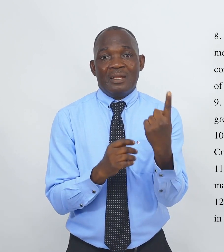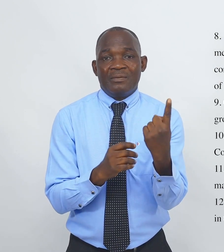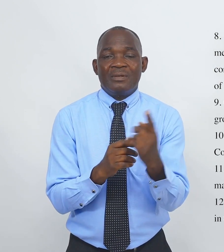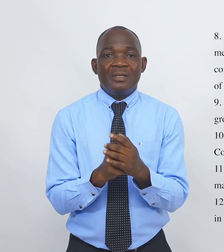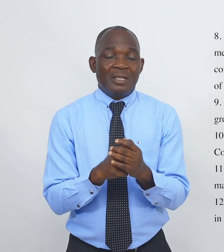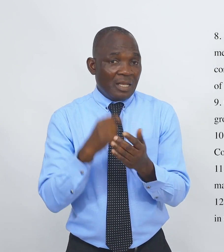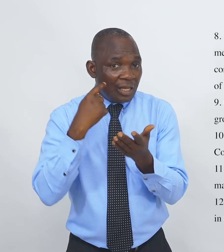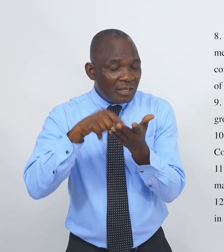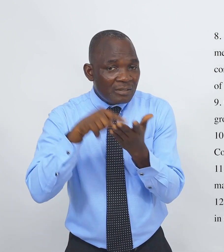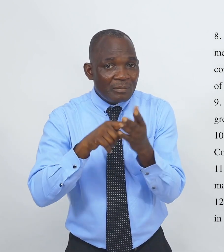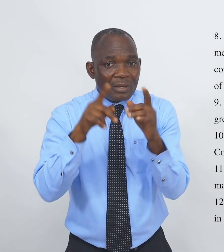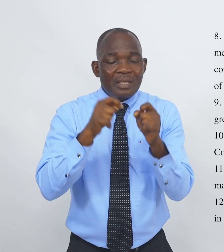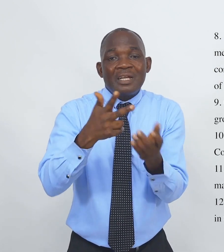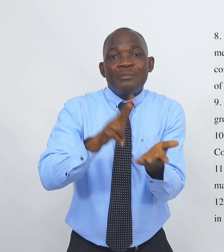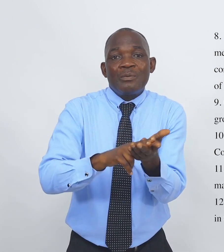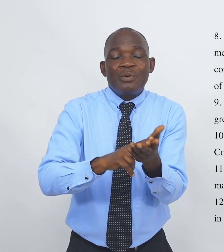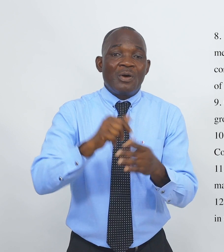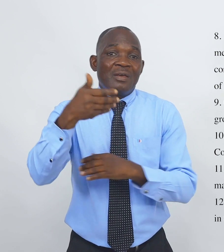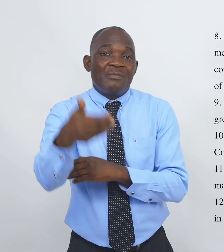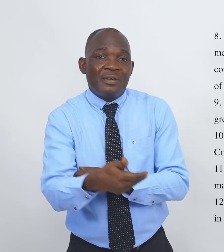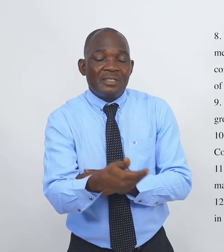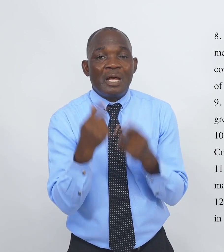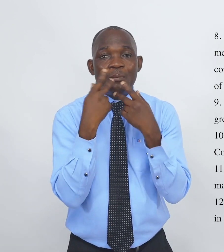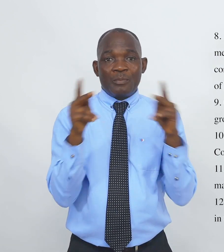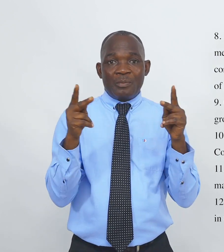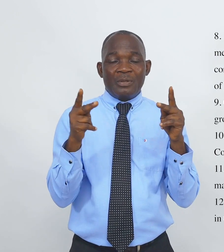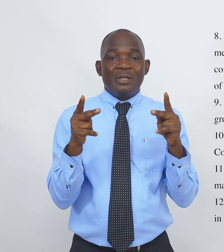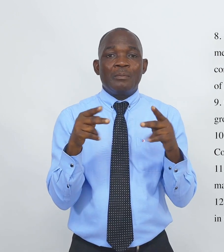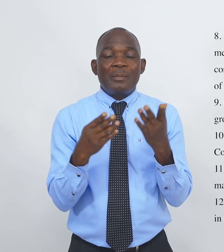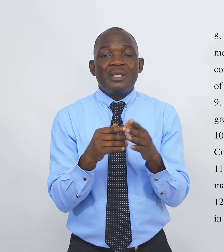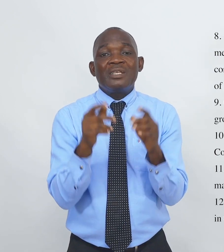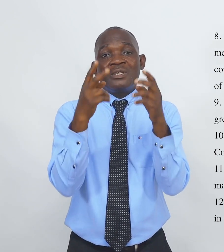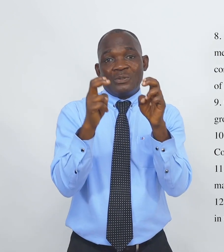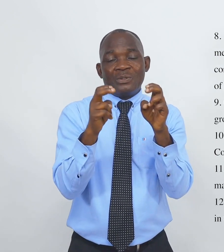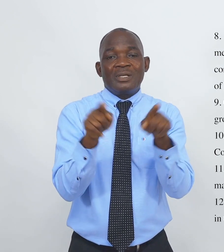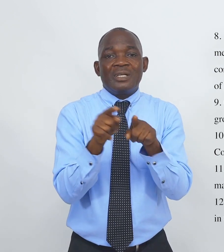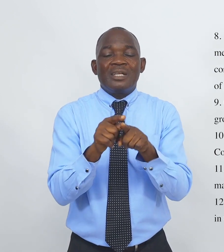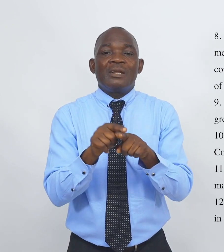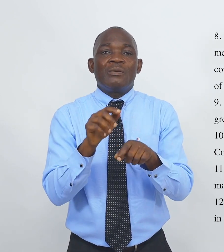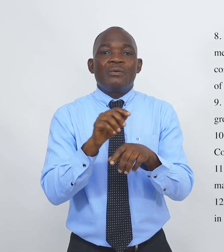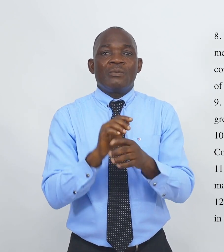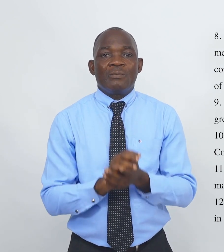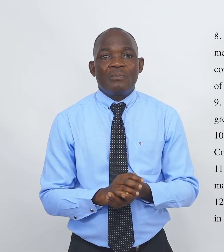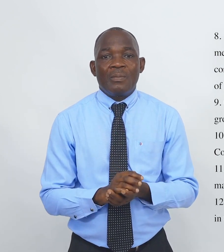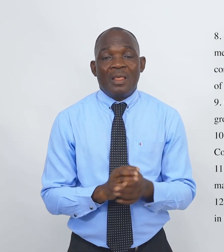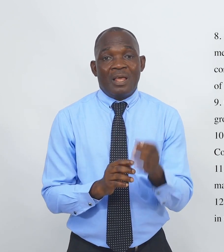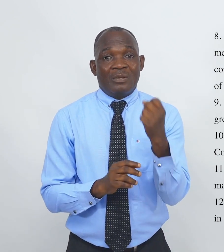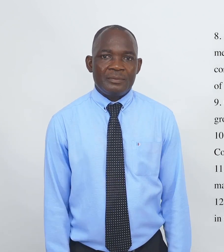11. Examine and approve invitations to the public made by issuers other than the government.